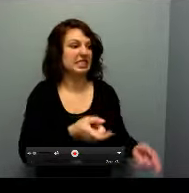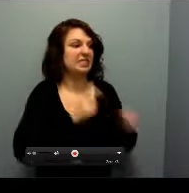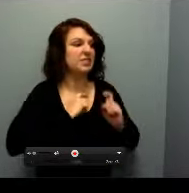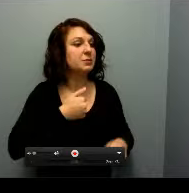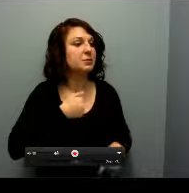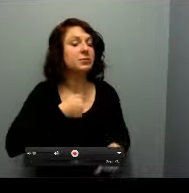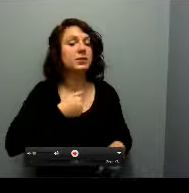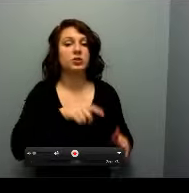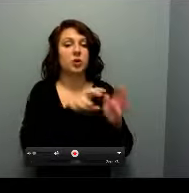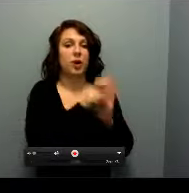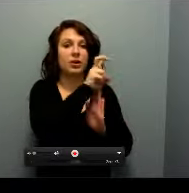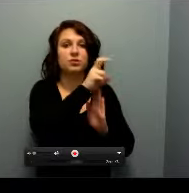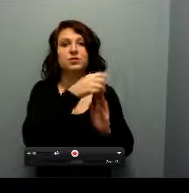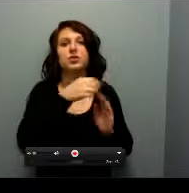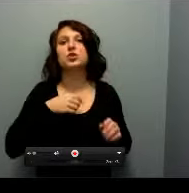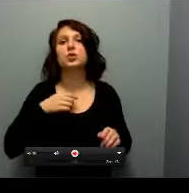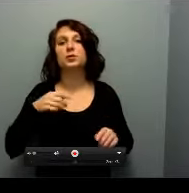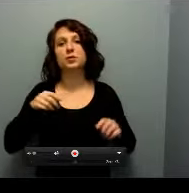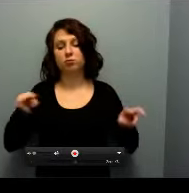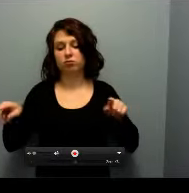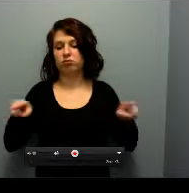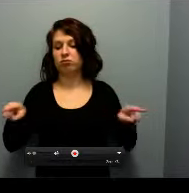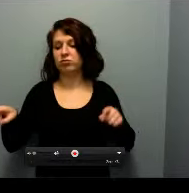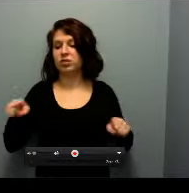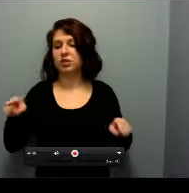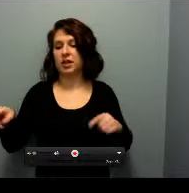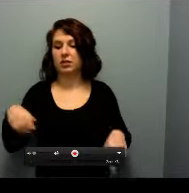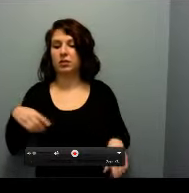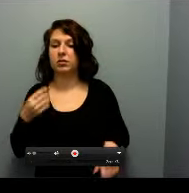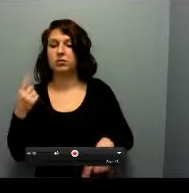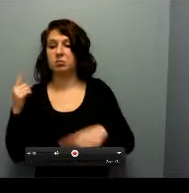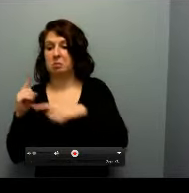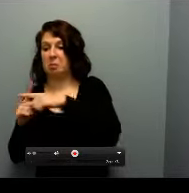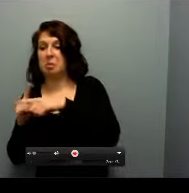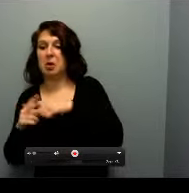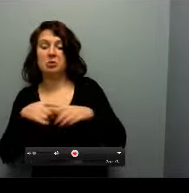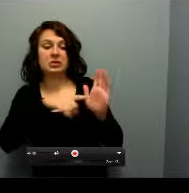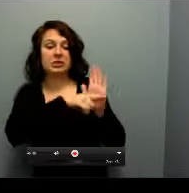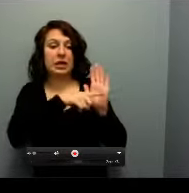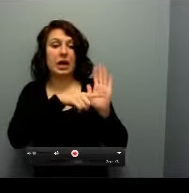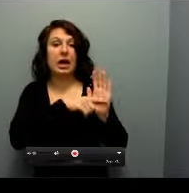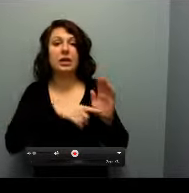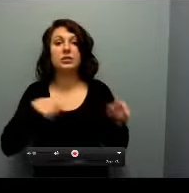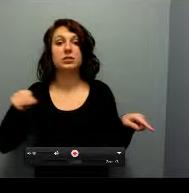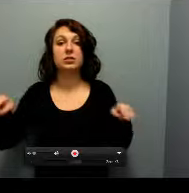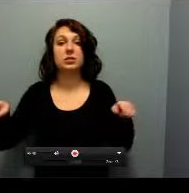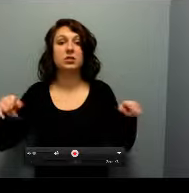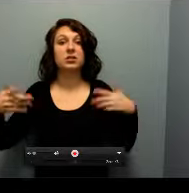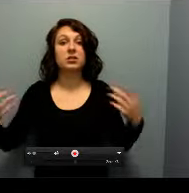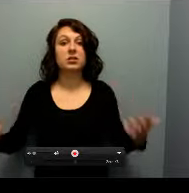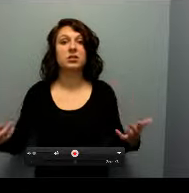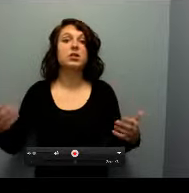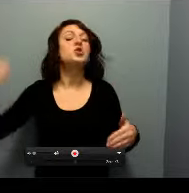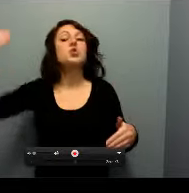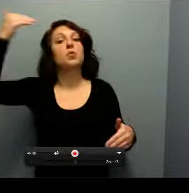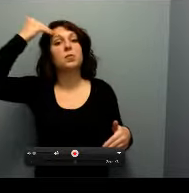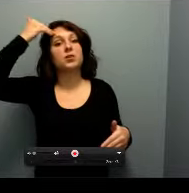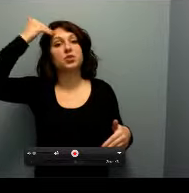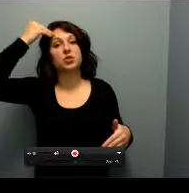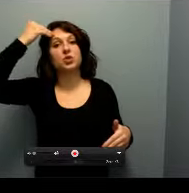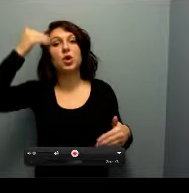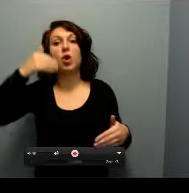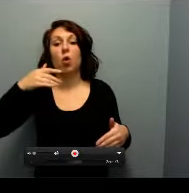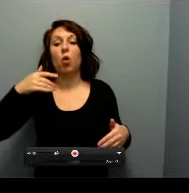So you have to look at the pros and cons of both. And basically what I'm saying is you need to know your employees,